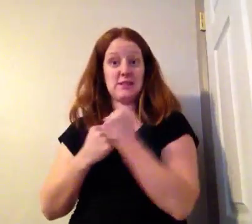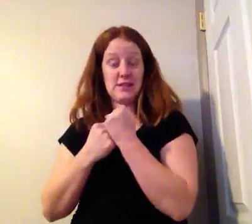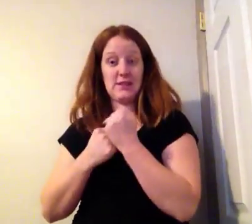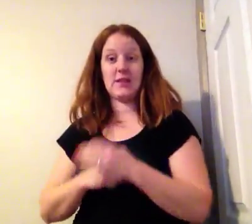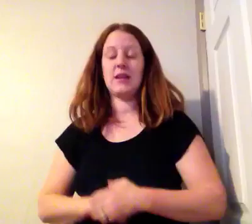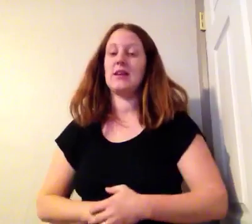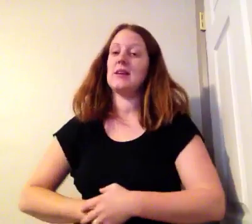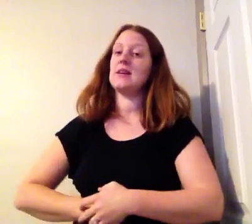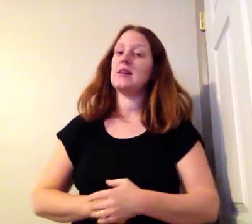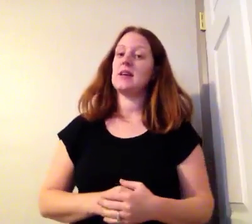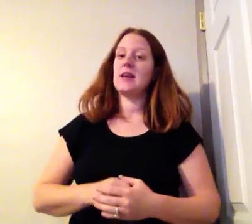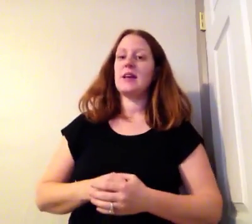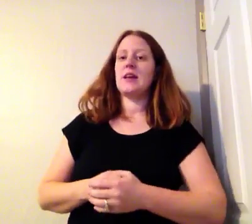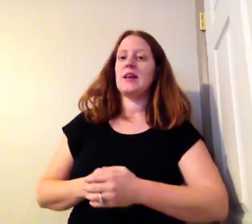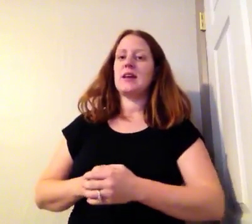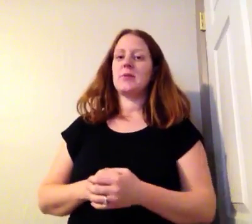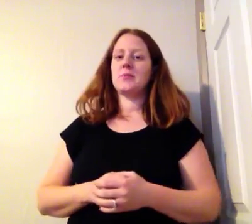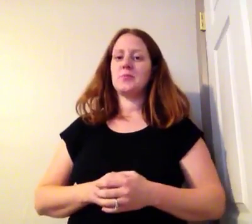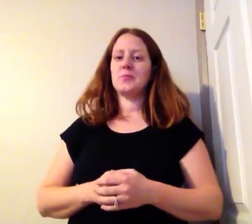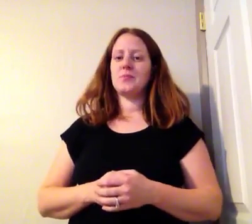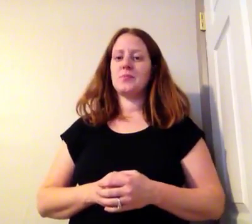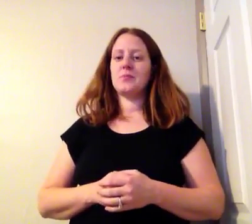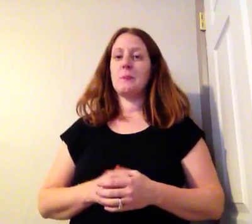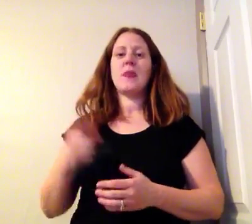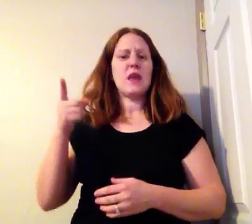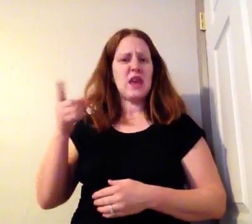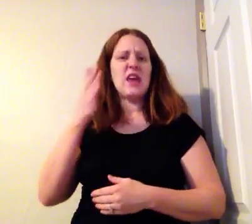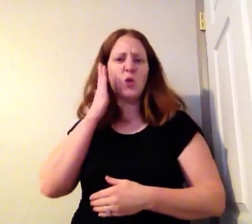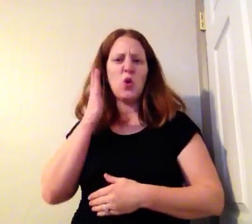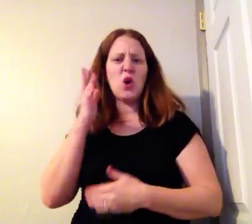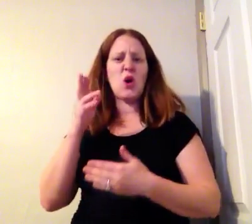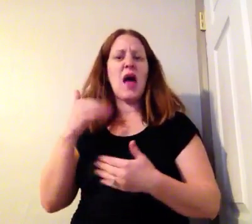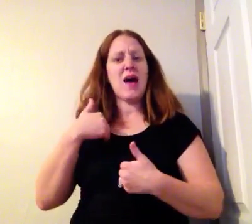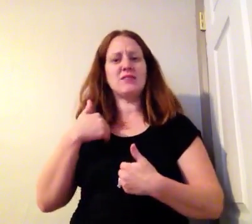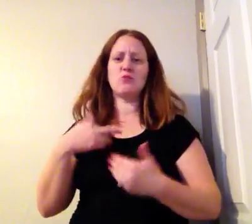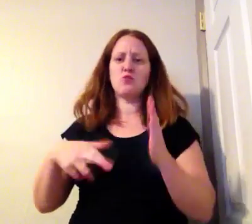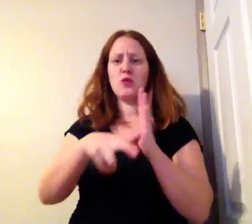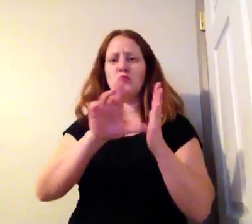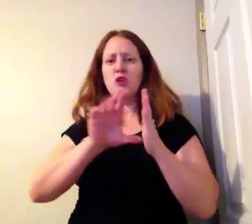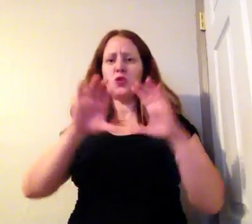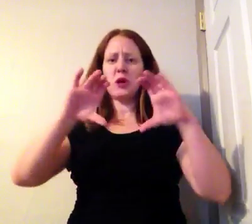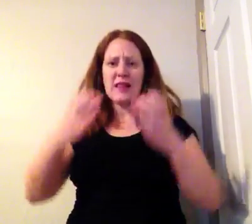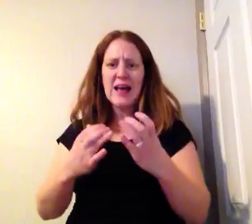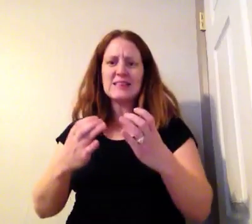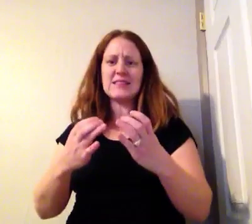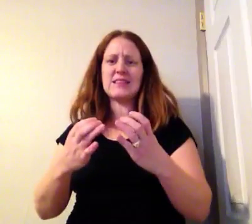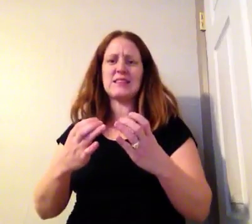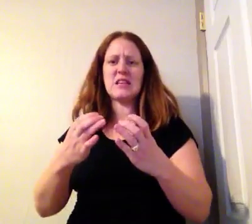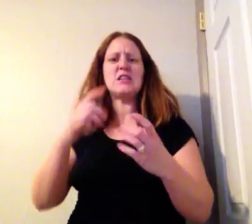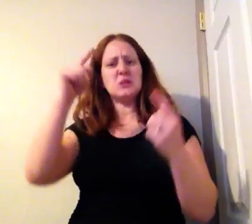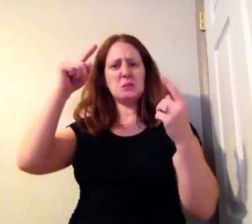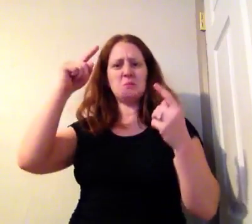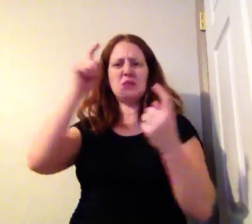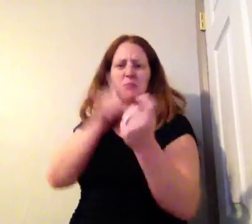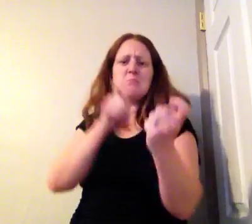some review sessions for you, and I'll talk about this in a little while. If you have any questions concerning Chem 1A,